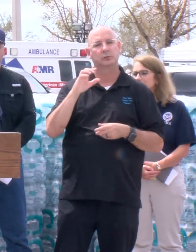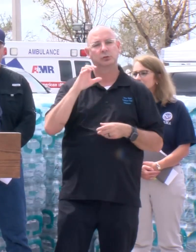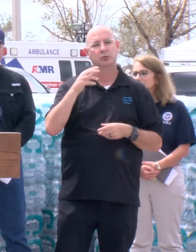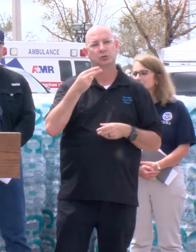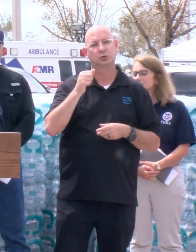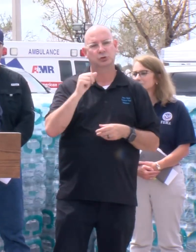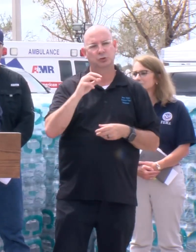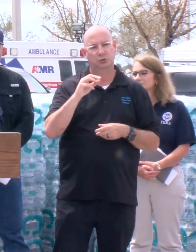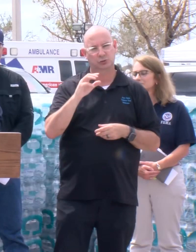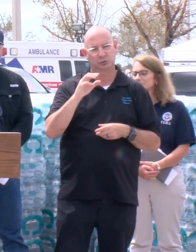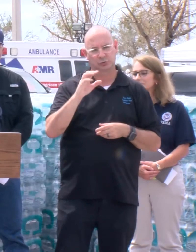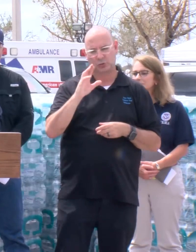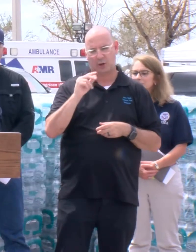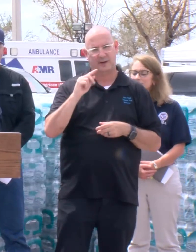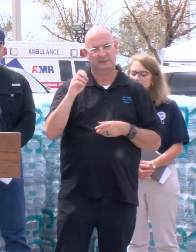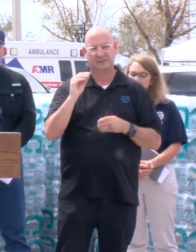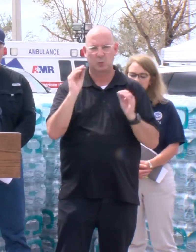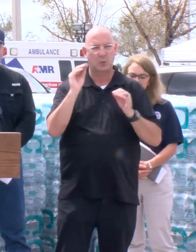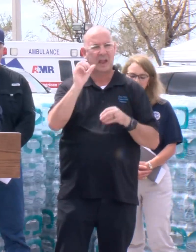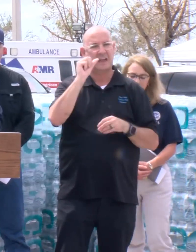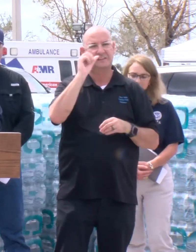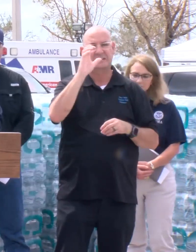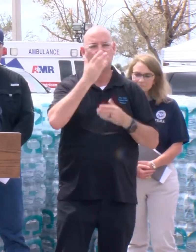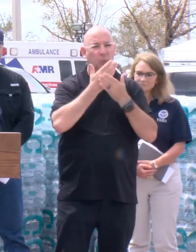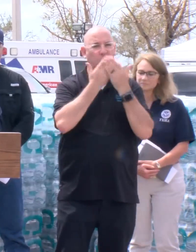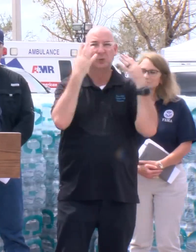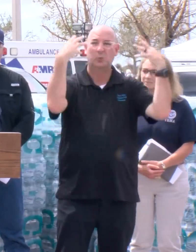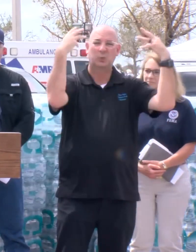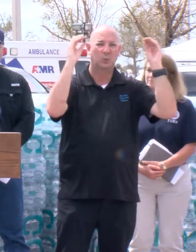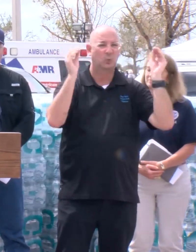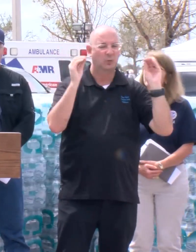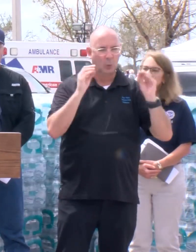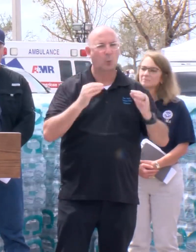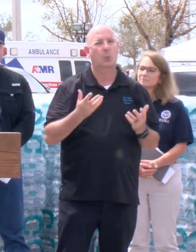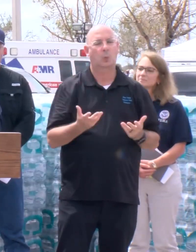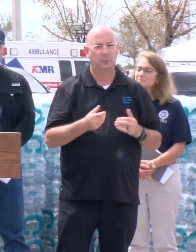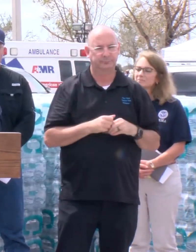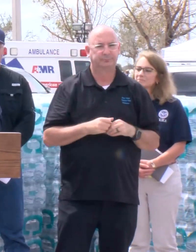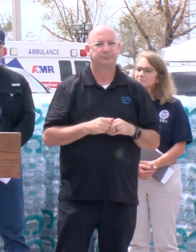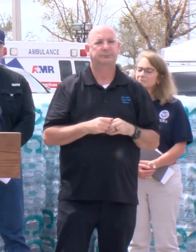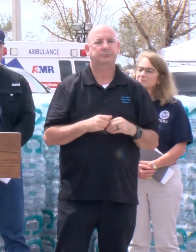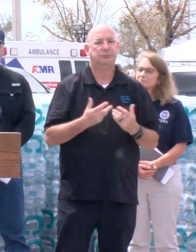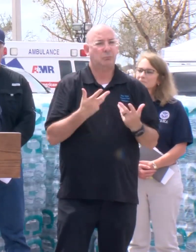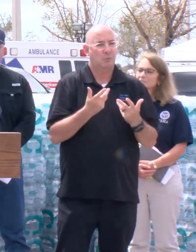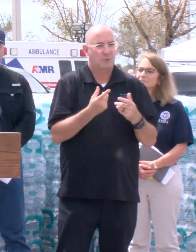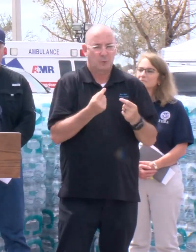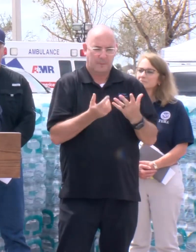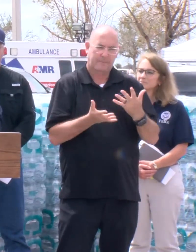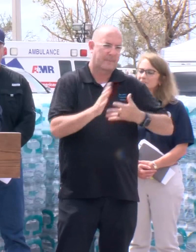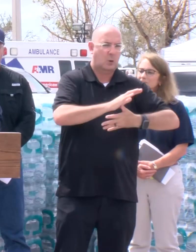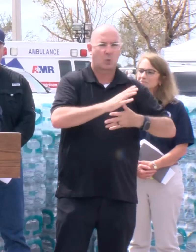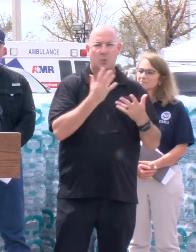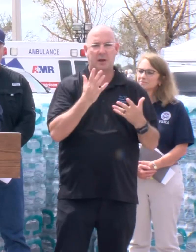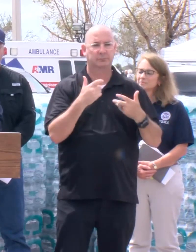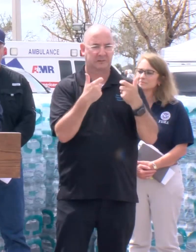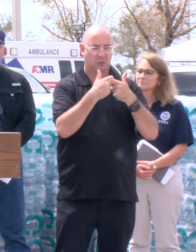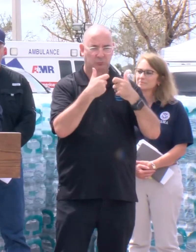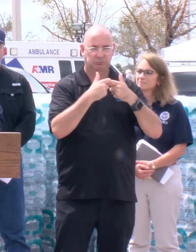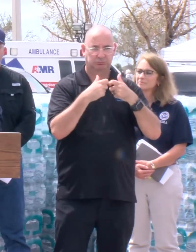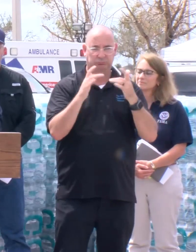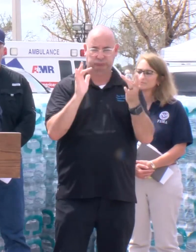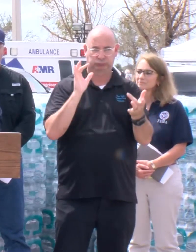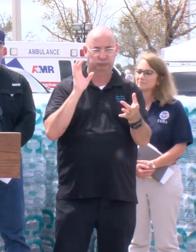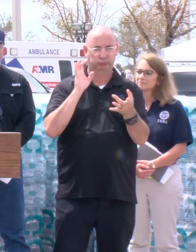middle schools, prioritizing power restoration at one of the elementary schools, removing trees and debris